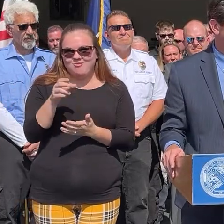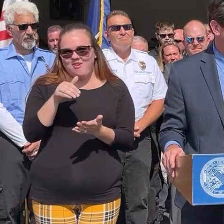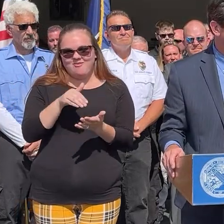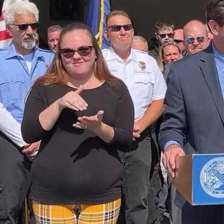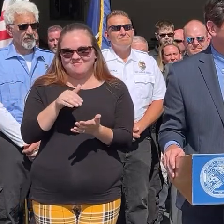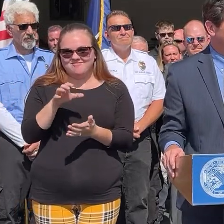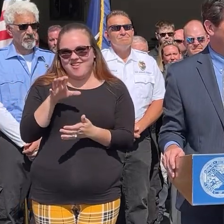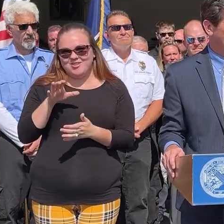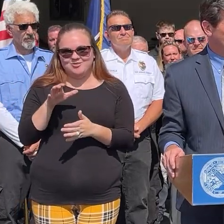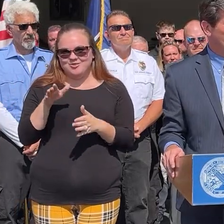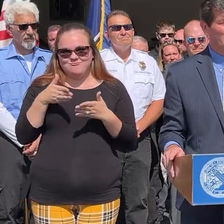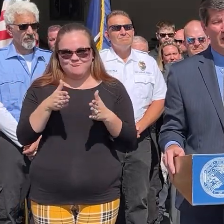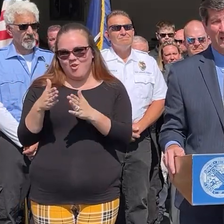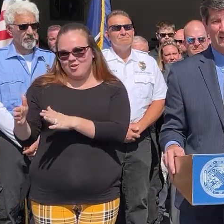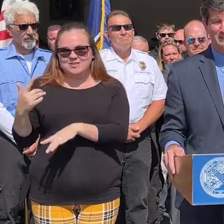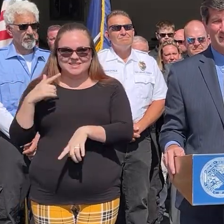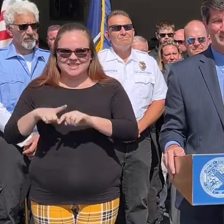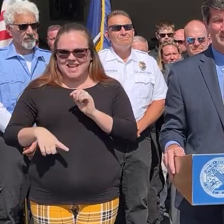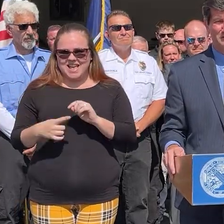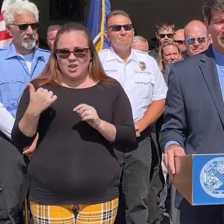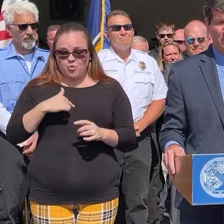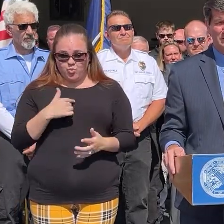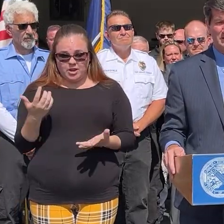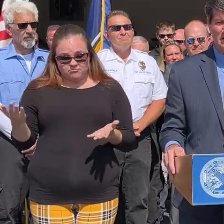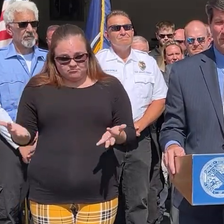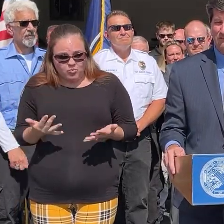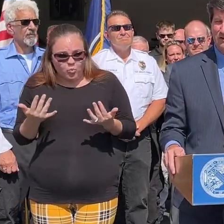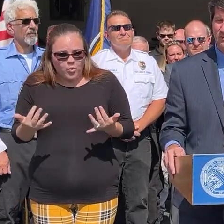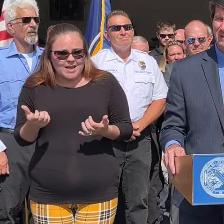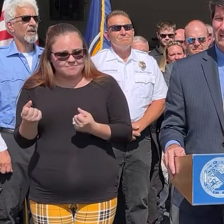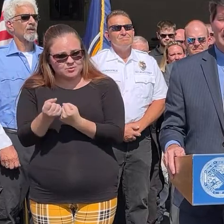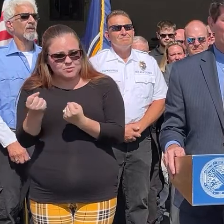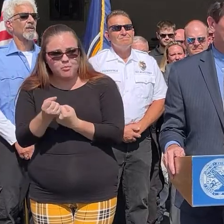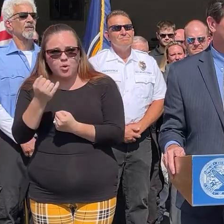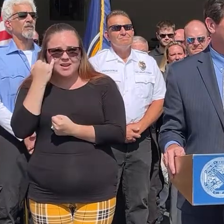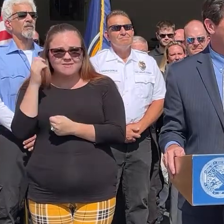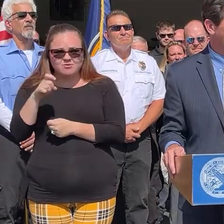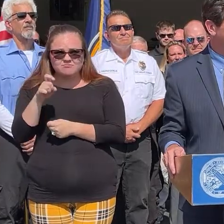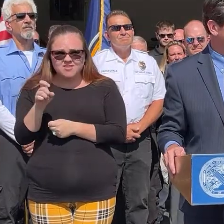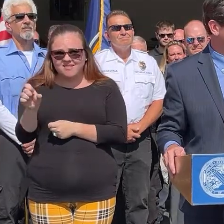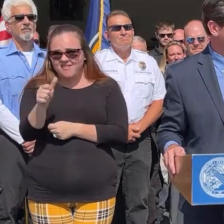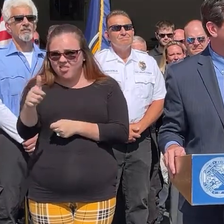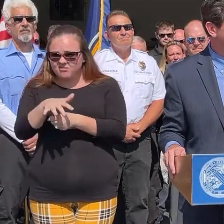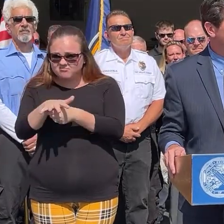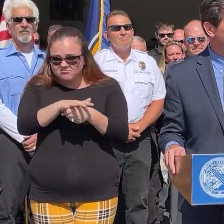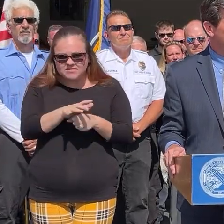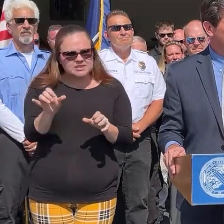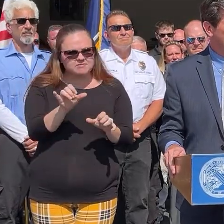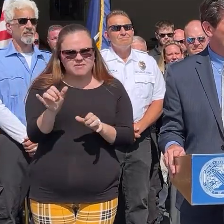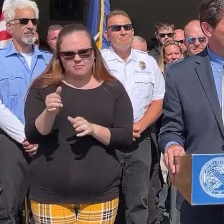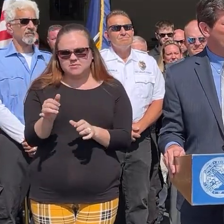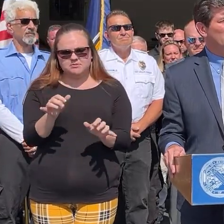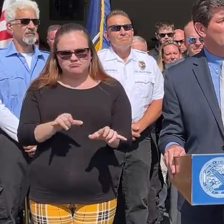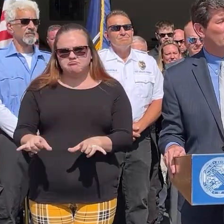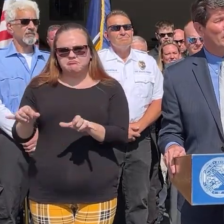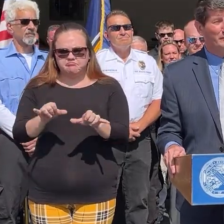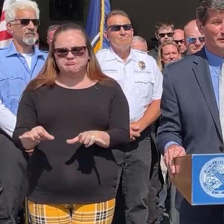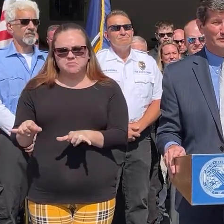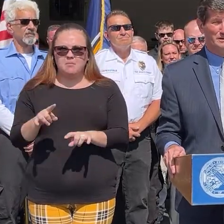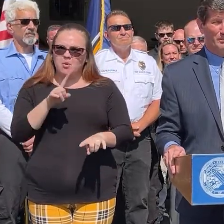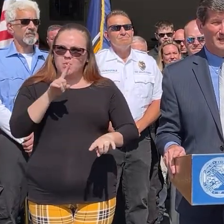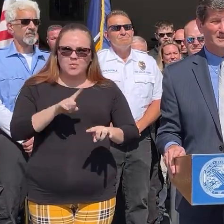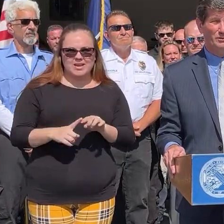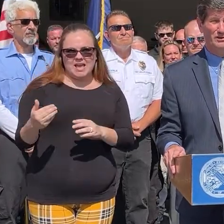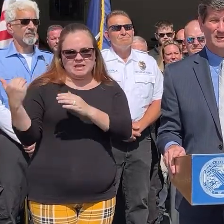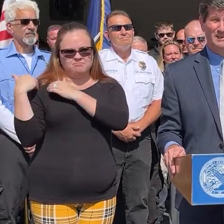of our roads. We are standing by as necessary to help the city of Buffalo and other municipalities, as we always do, but we can't be the one